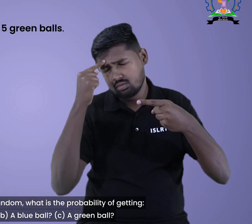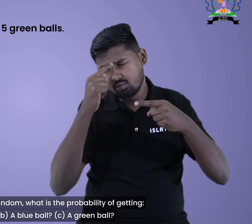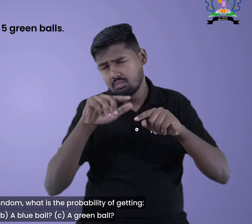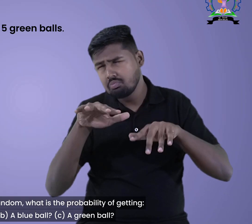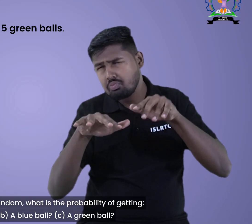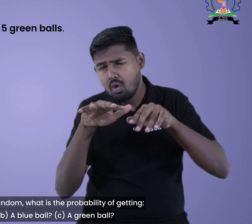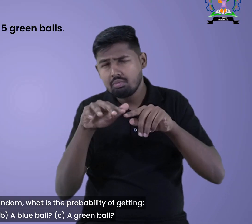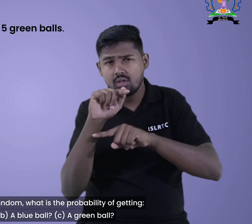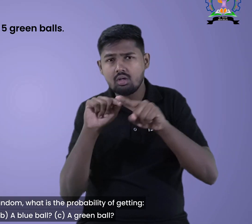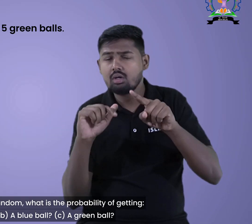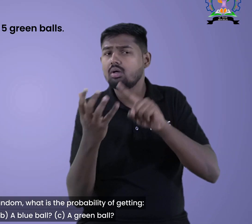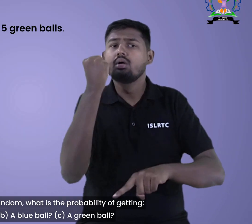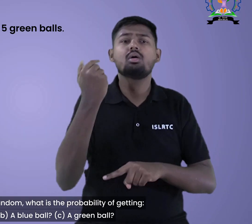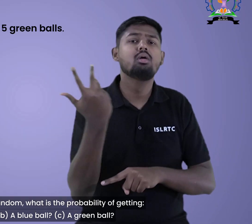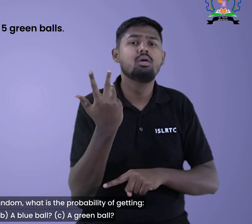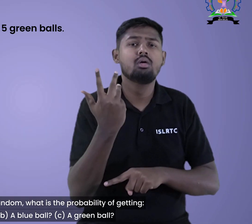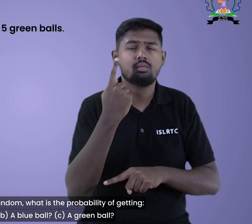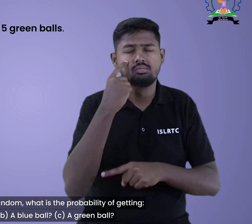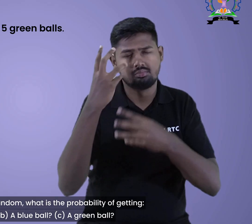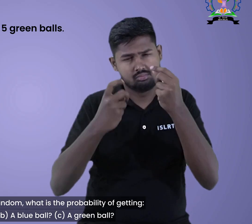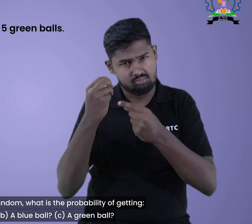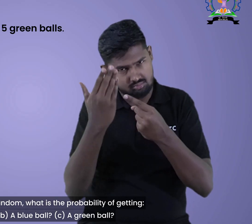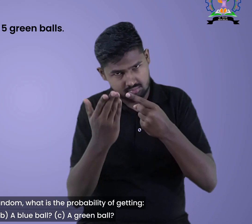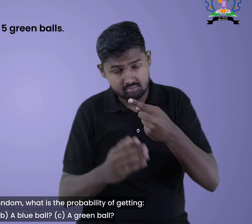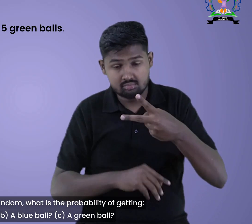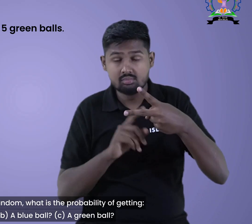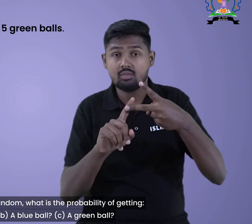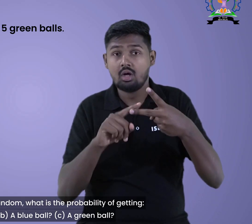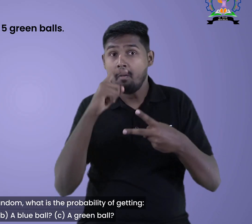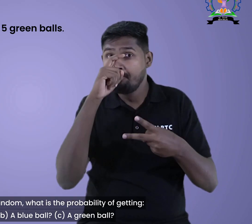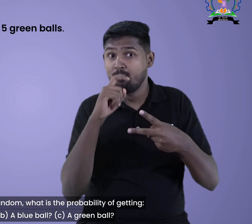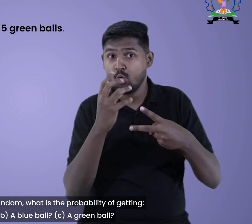blue ball, C, a green ball?